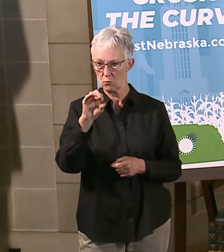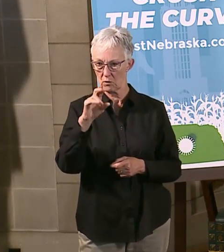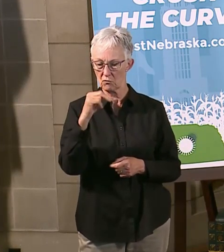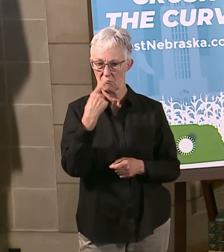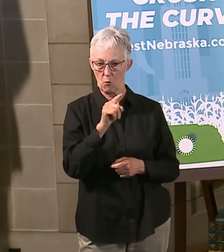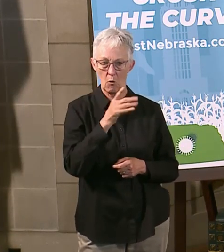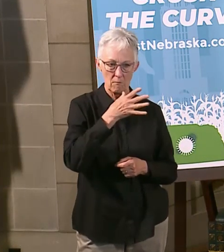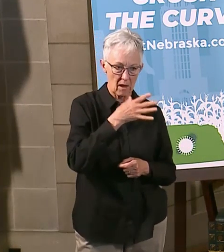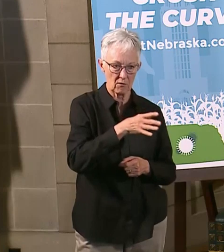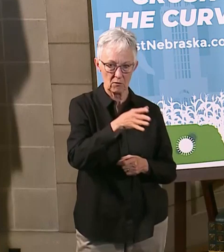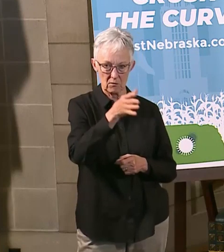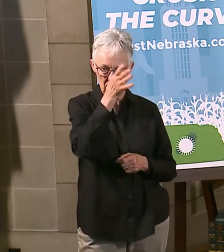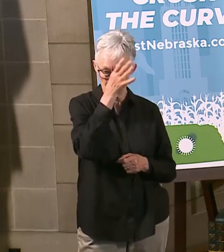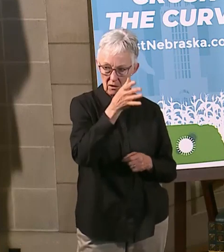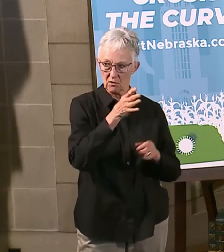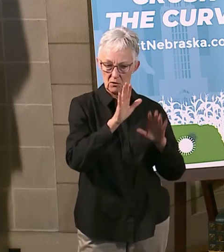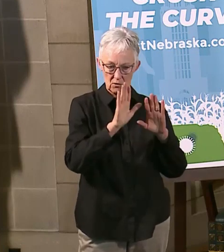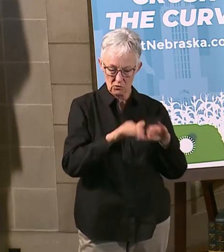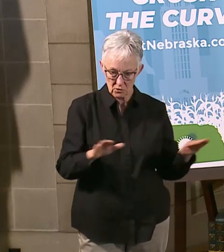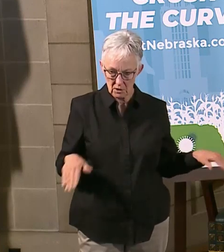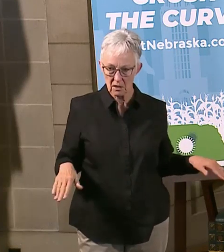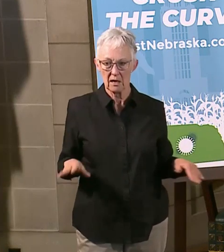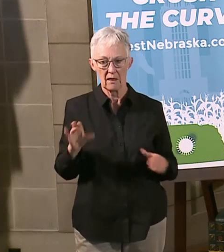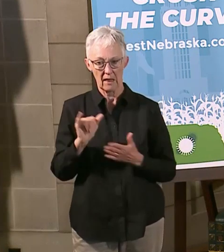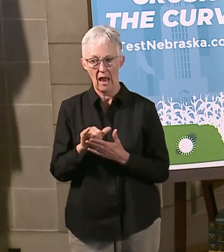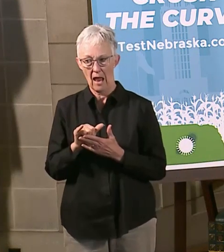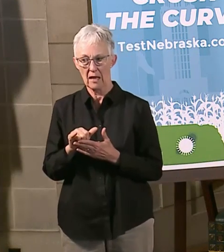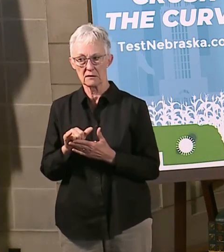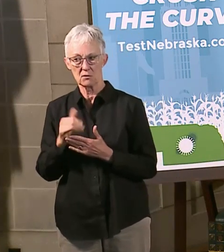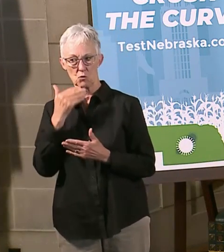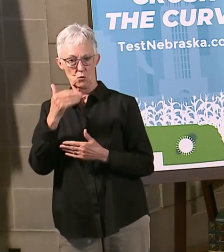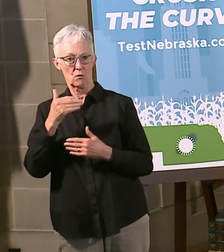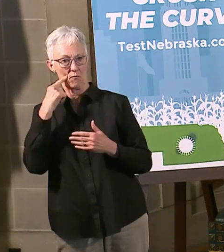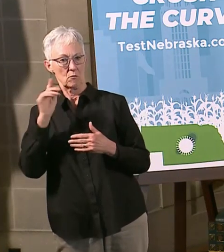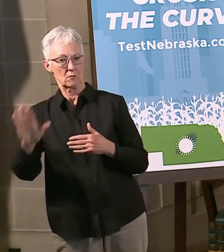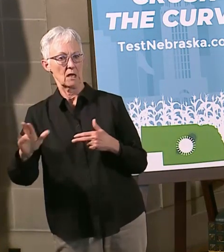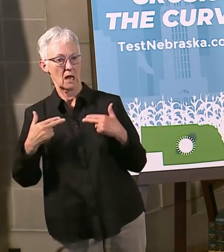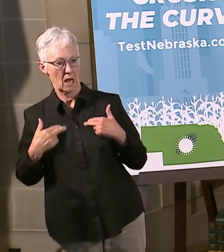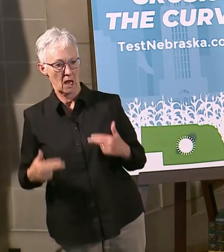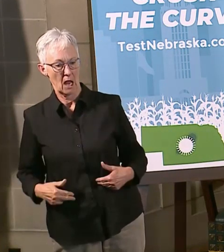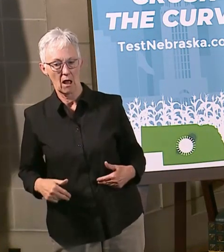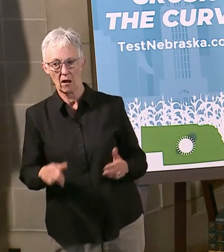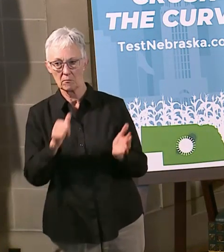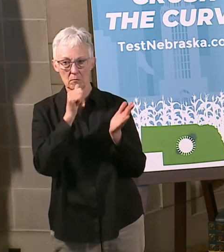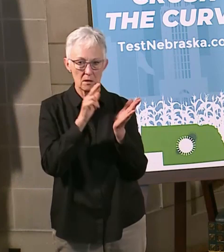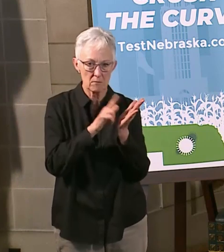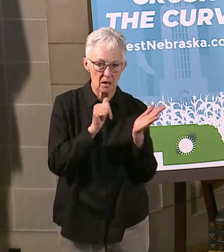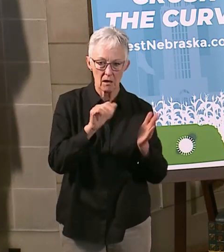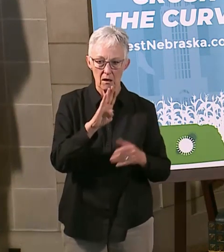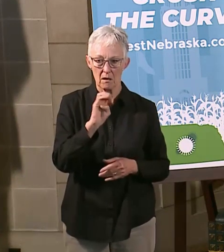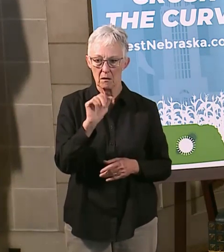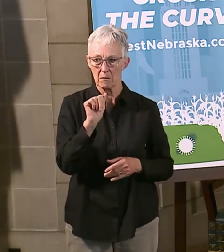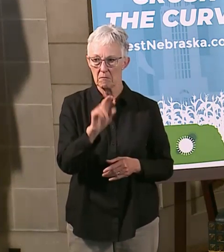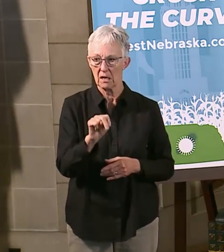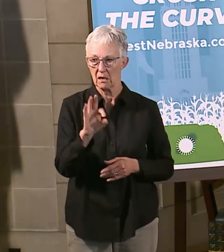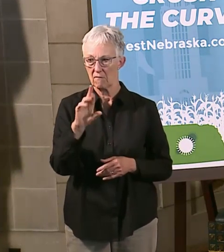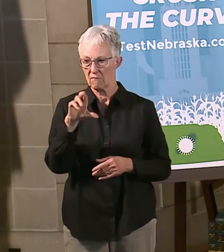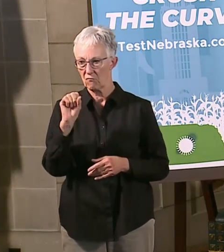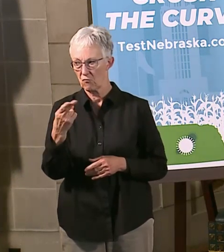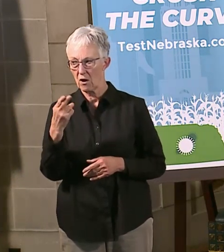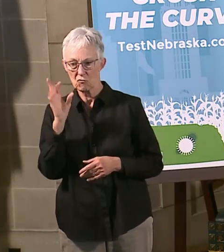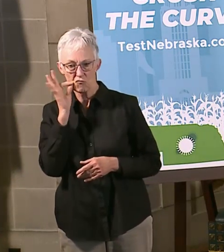breastfeeding. WIC has different food packages. Some foods that could be available to families include peanut butter, beans, fresh fruits and vegetables,